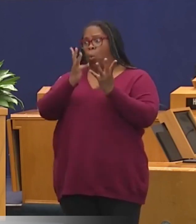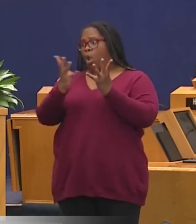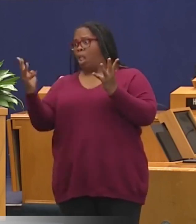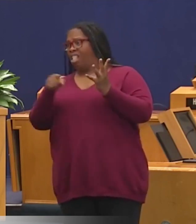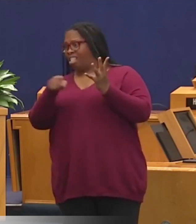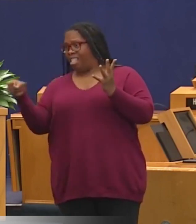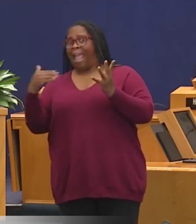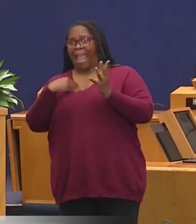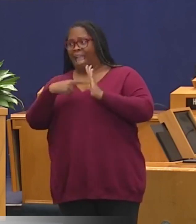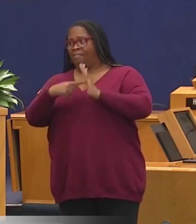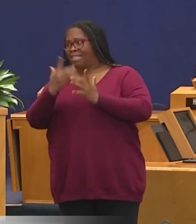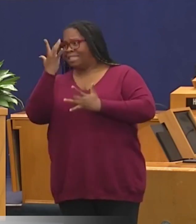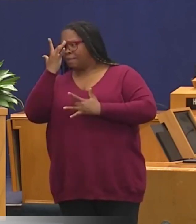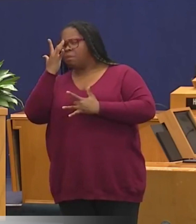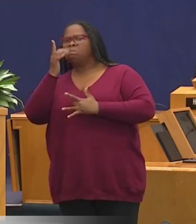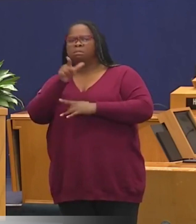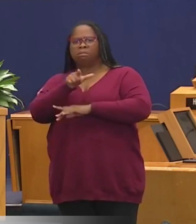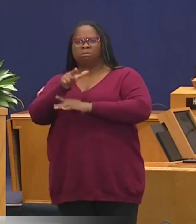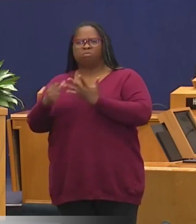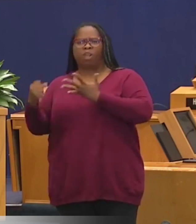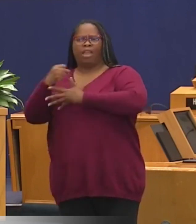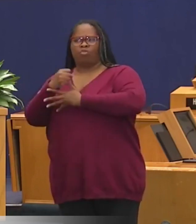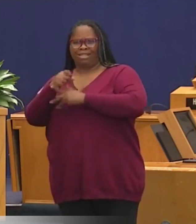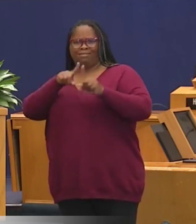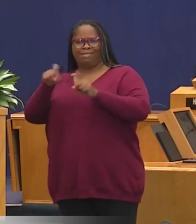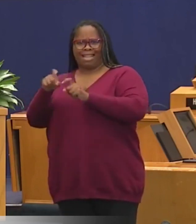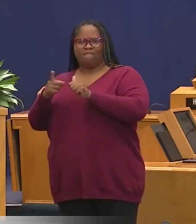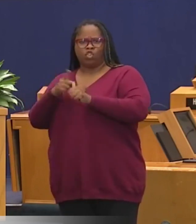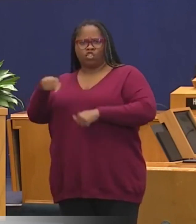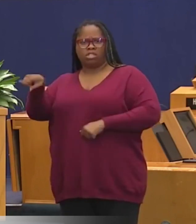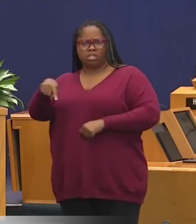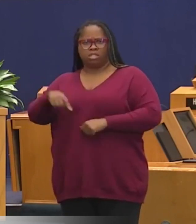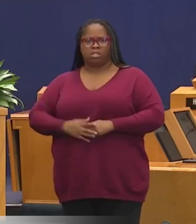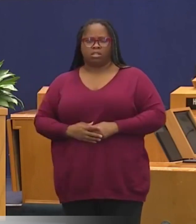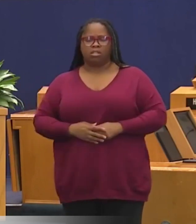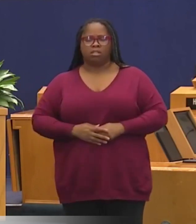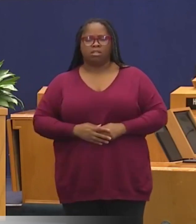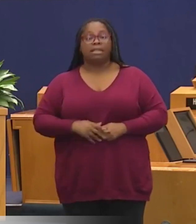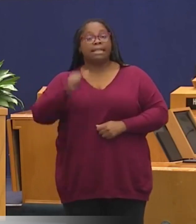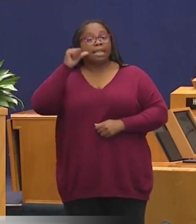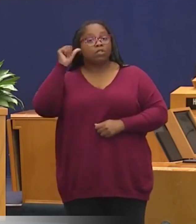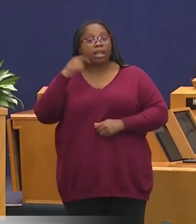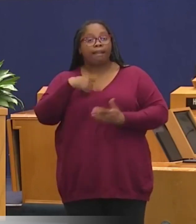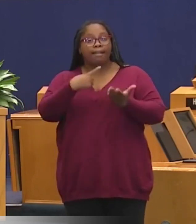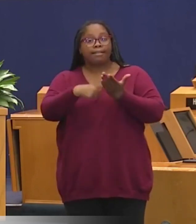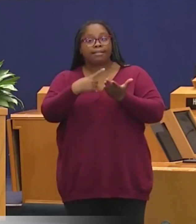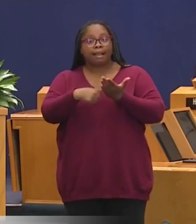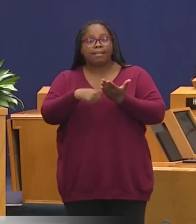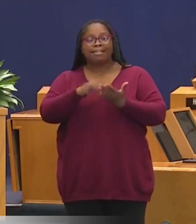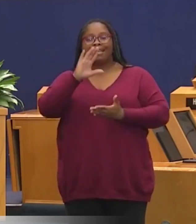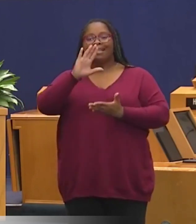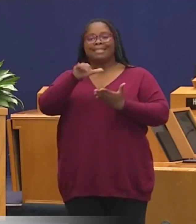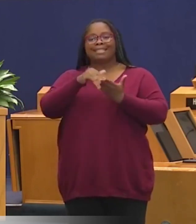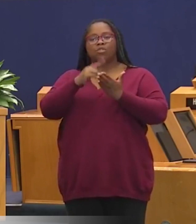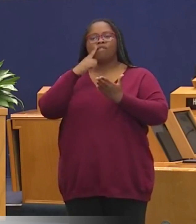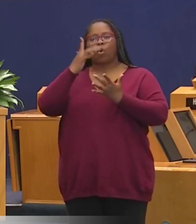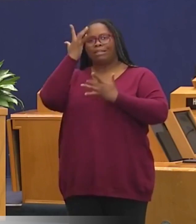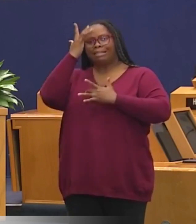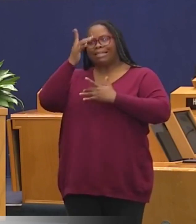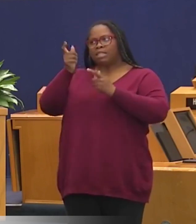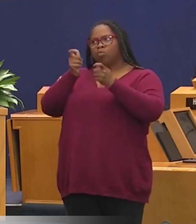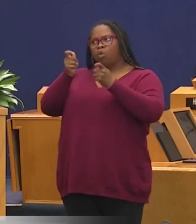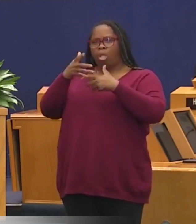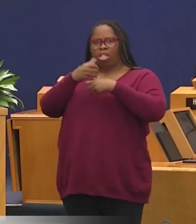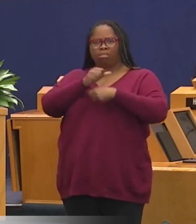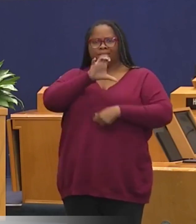symptomatic. Yesterday, I discussed the fact that that both the Centers for Disease Control, the National